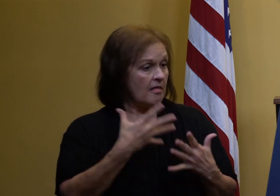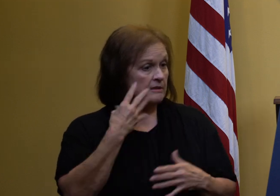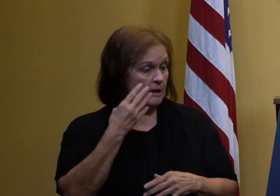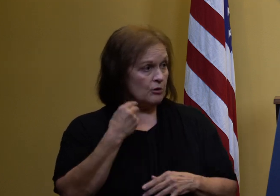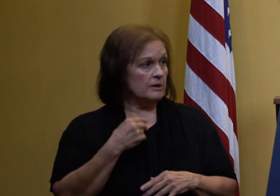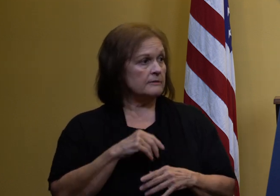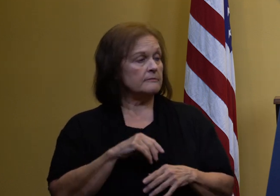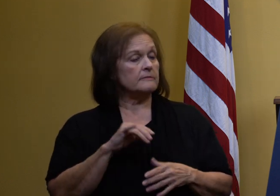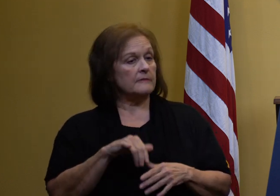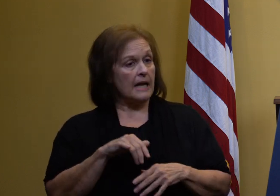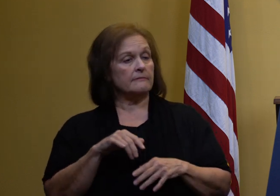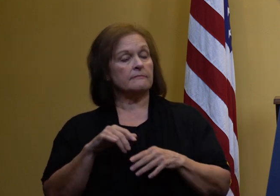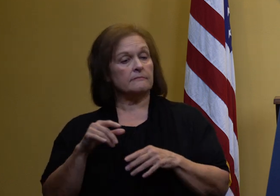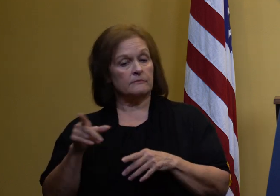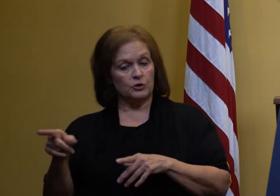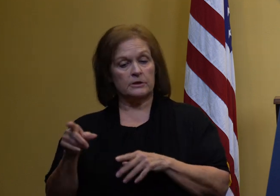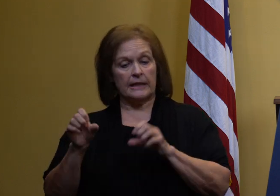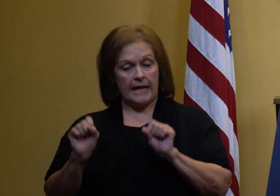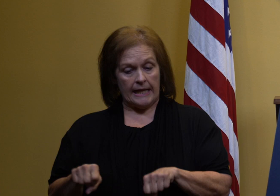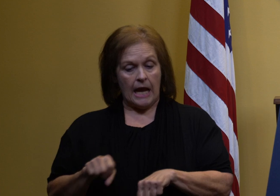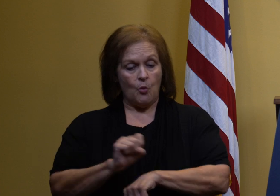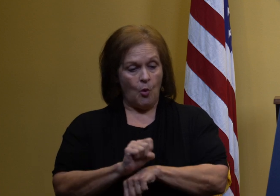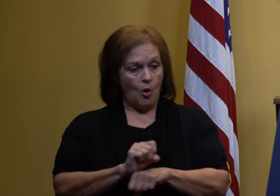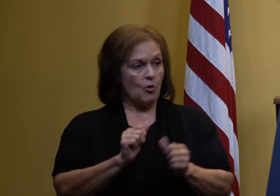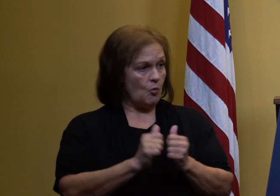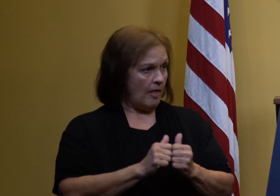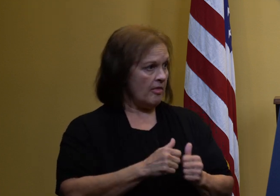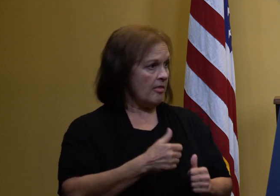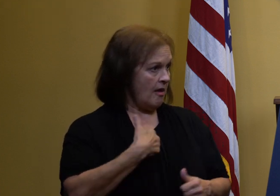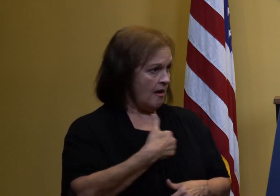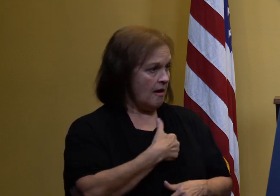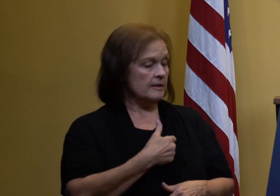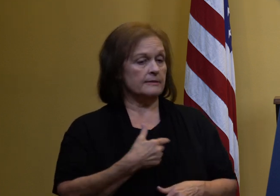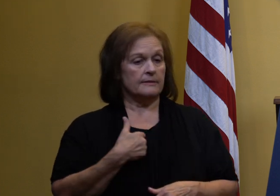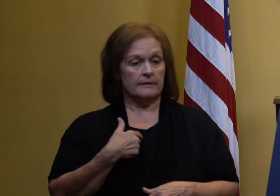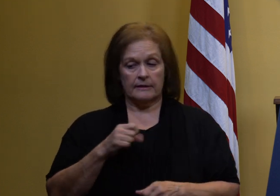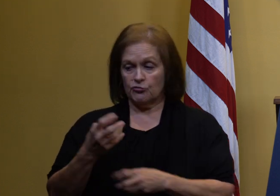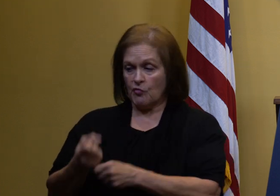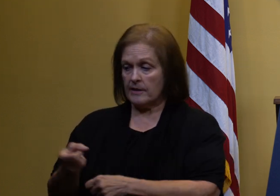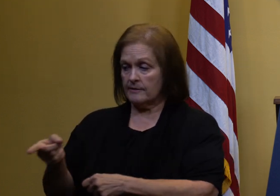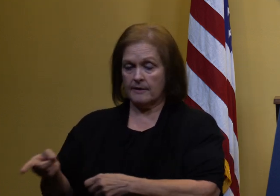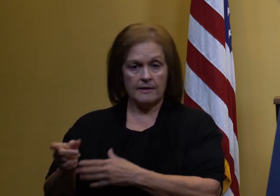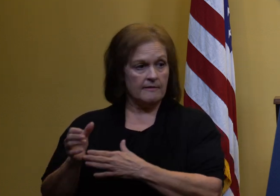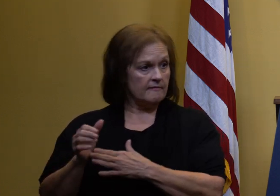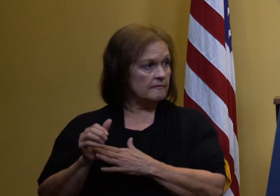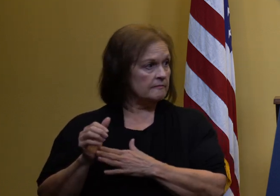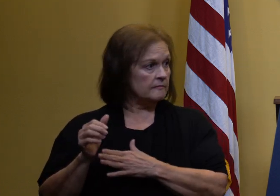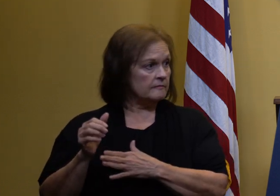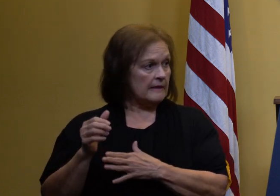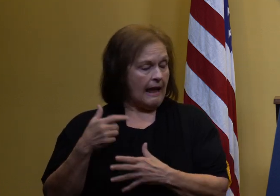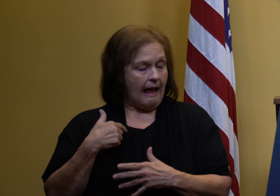can work within, again, this environment, and experience that I also can trust and lean on. Because, again, I have to look at